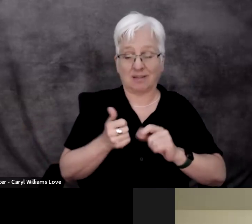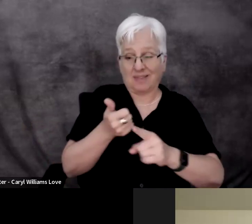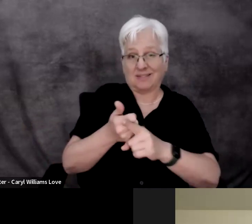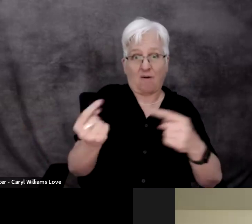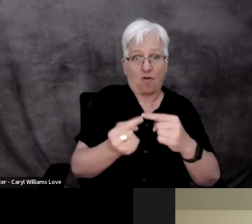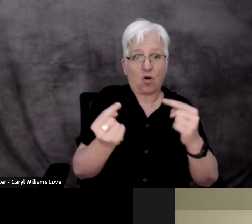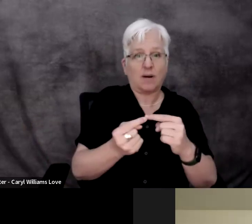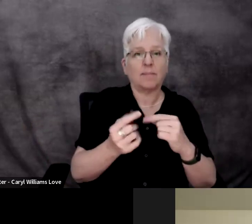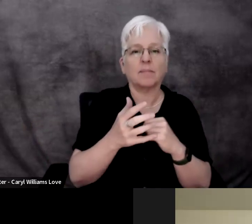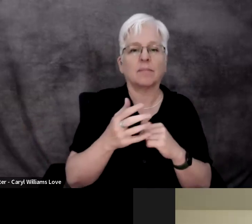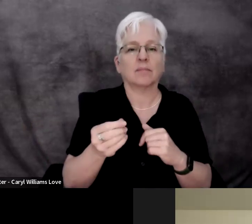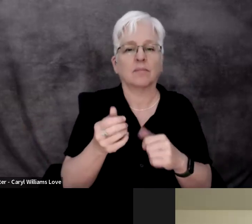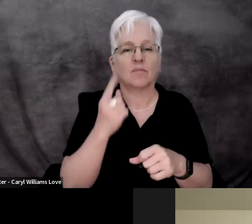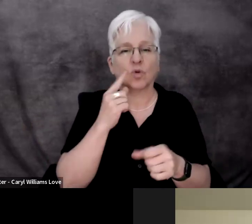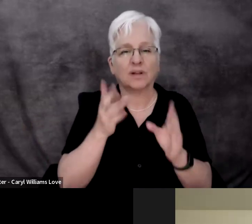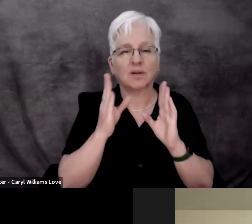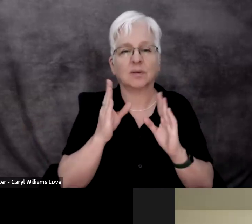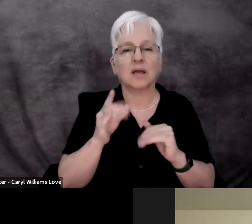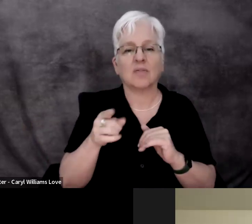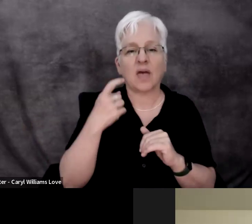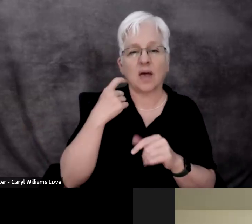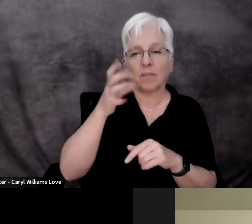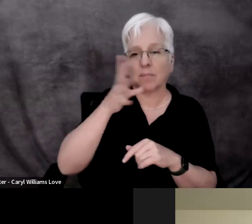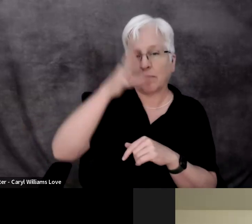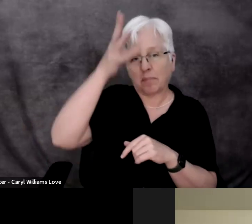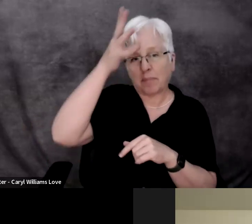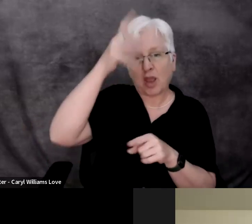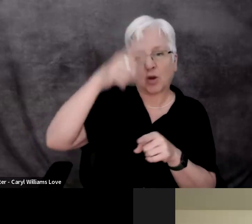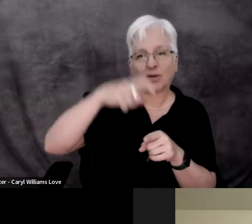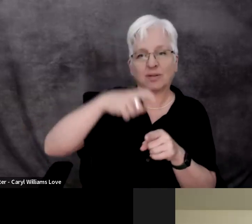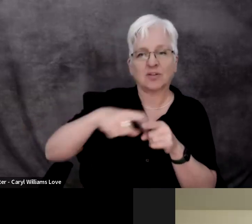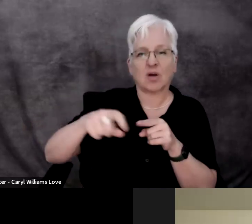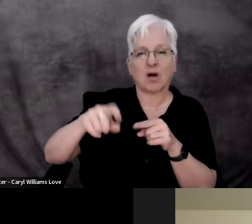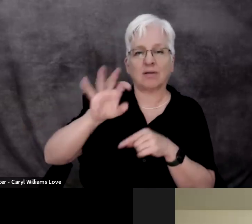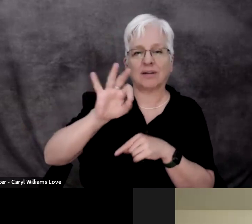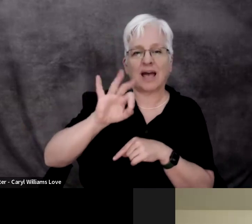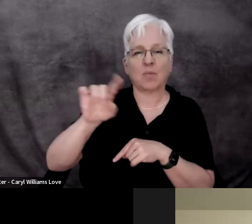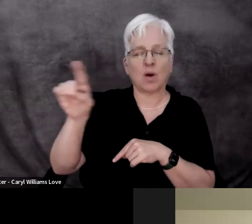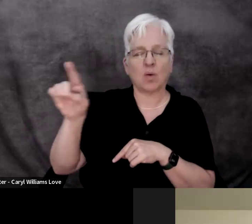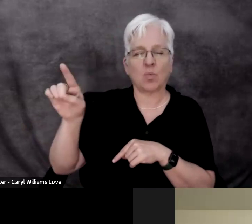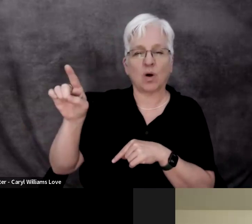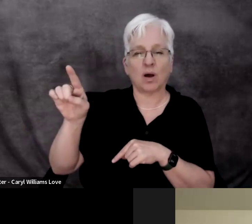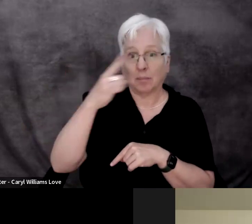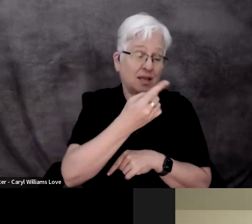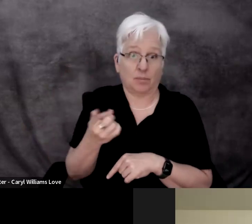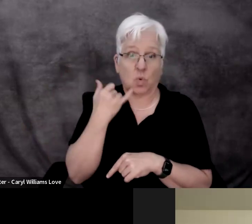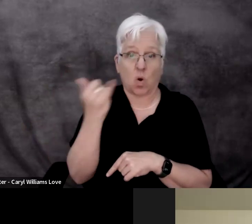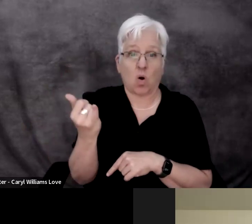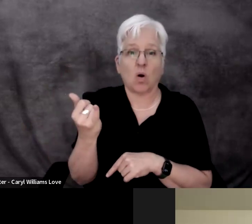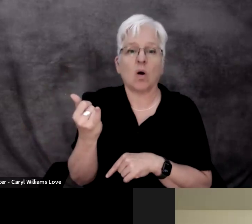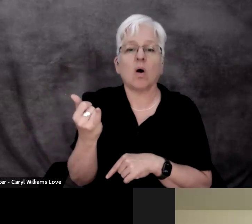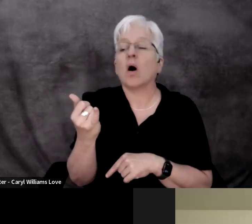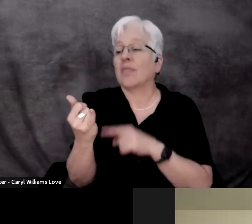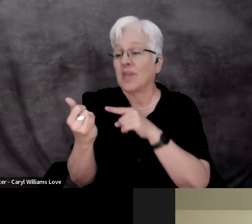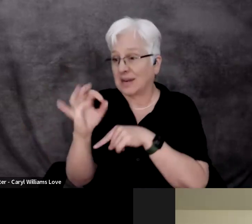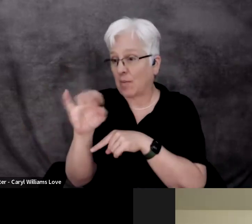calls 911 because they're told to, they go to the ED. They often hit baseline because, you know, the